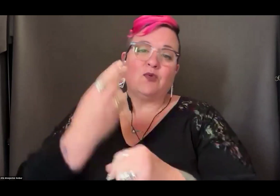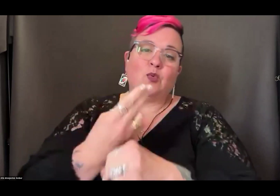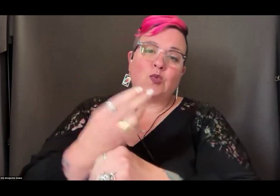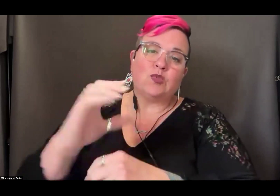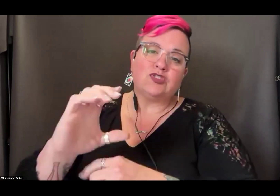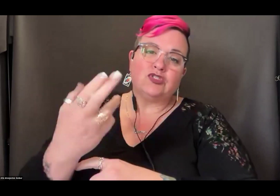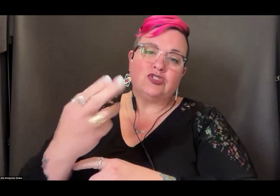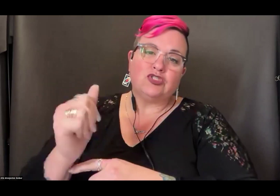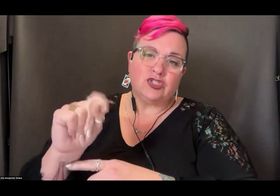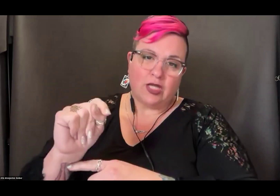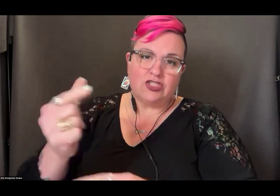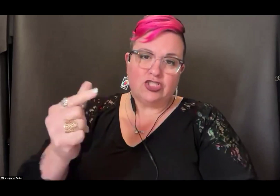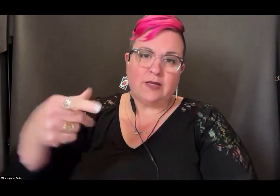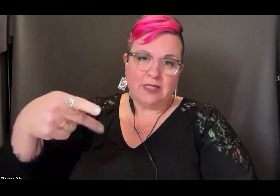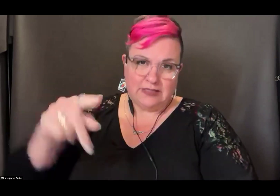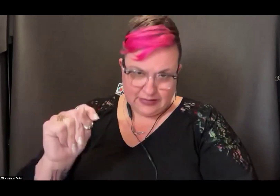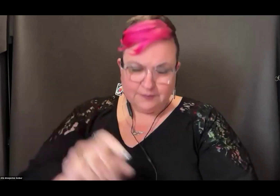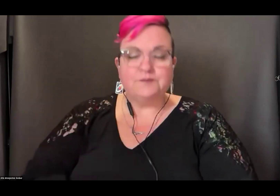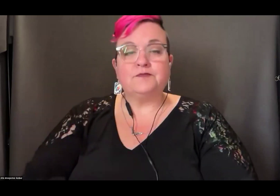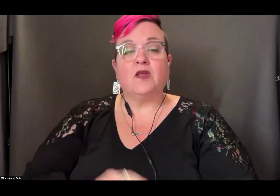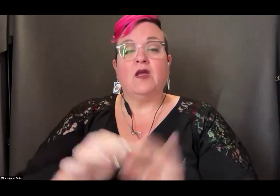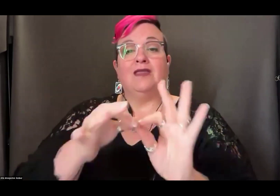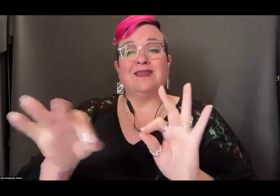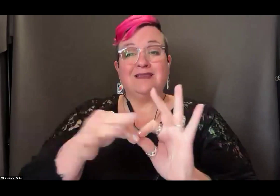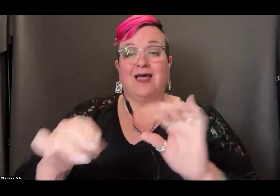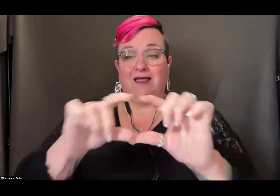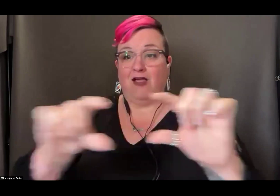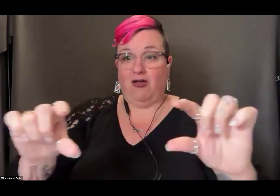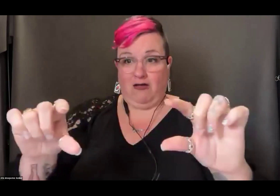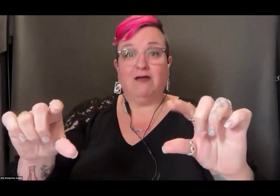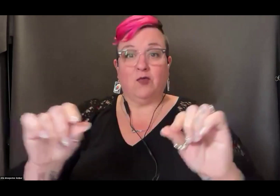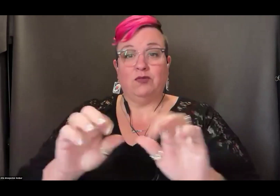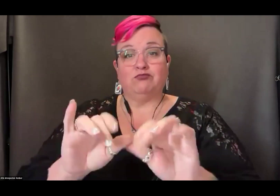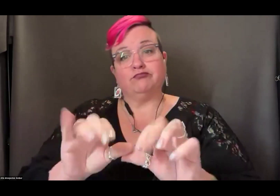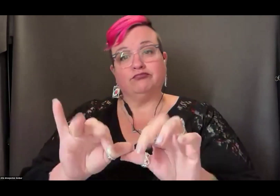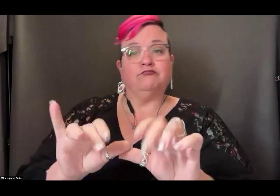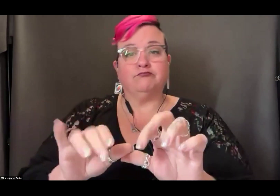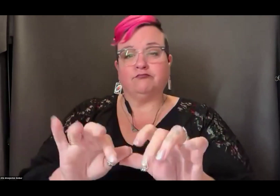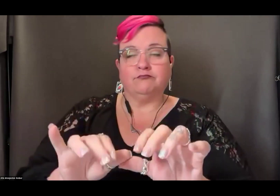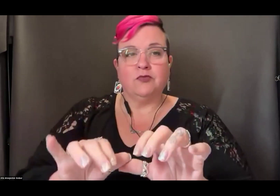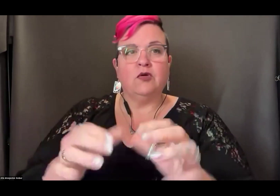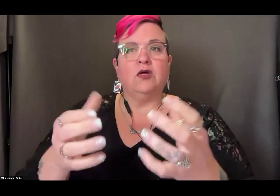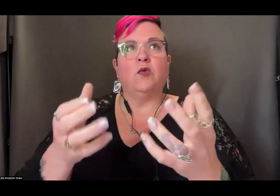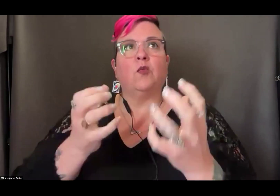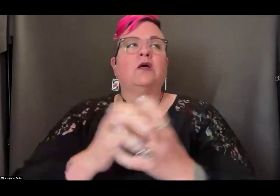ChatGPT. In the dialog box, um, we want to